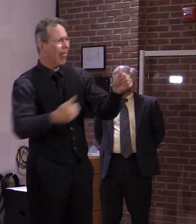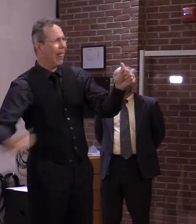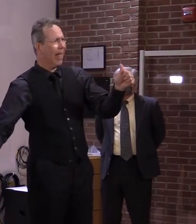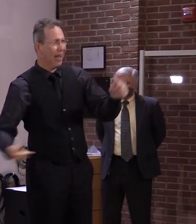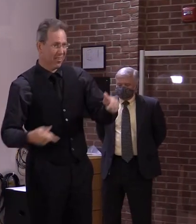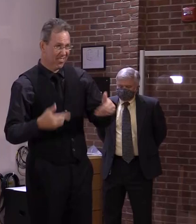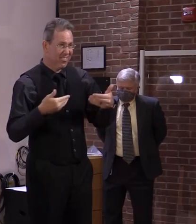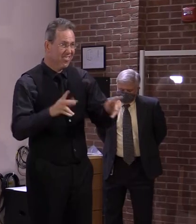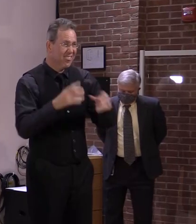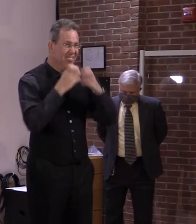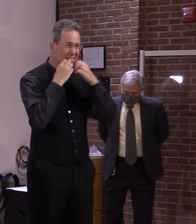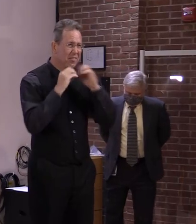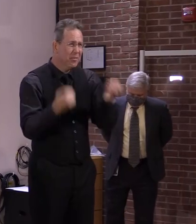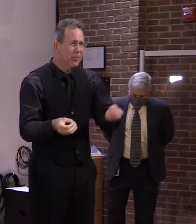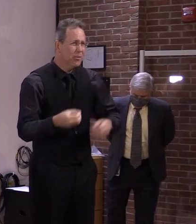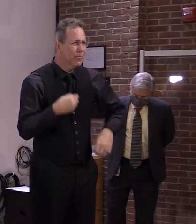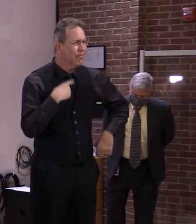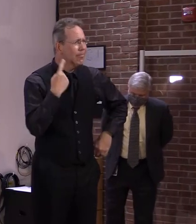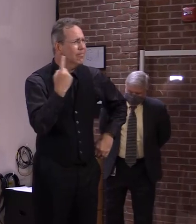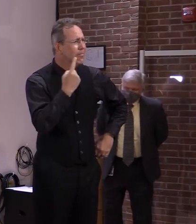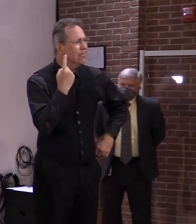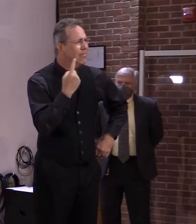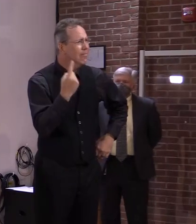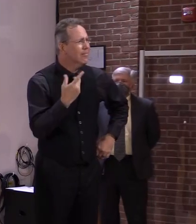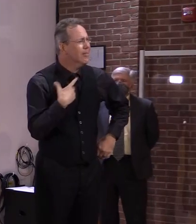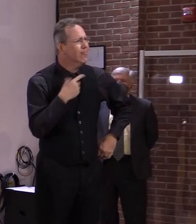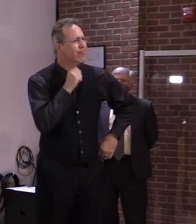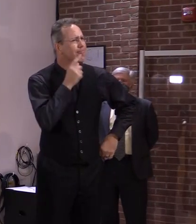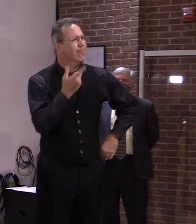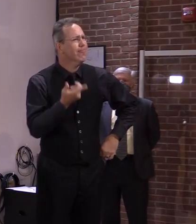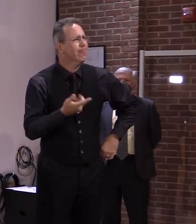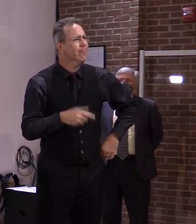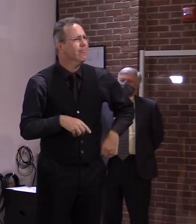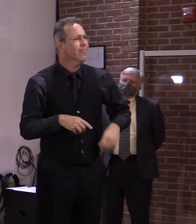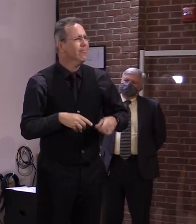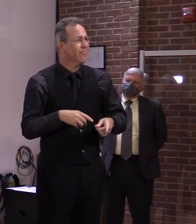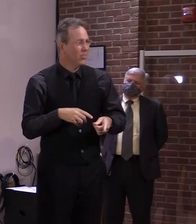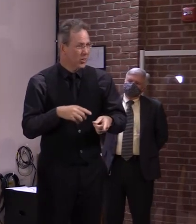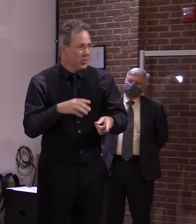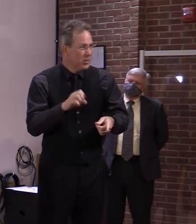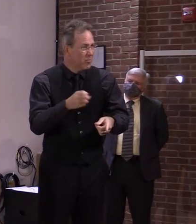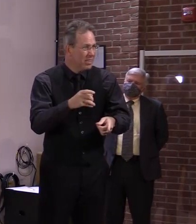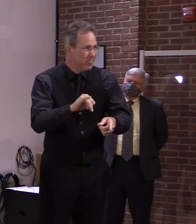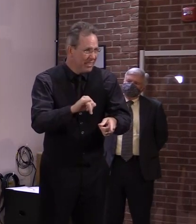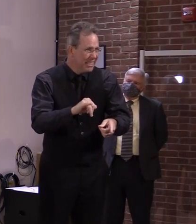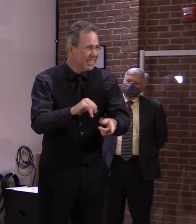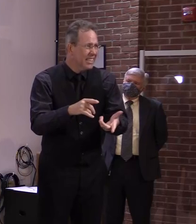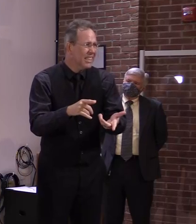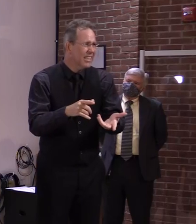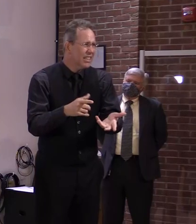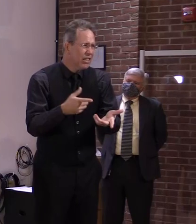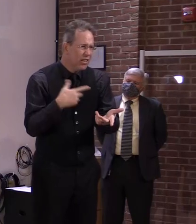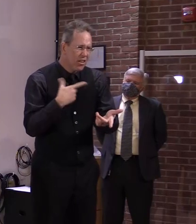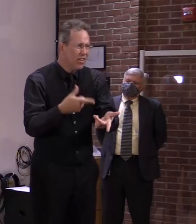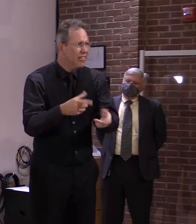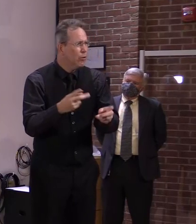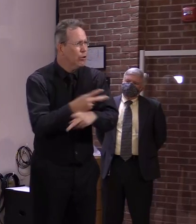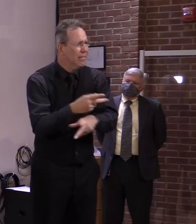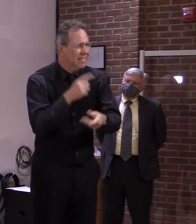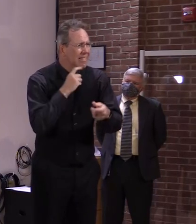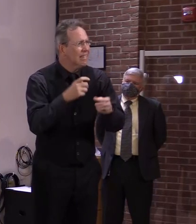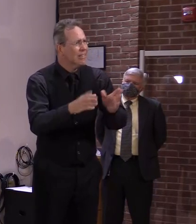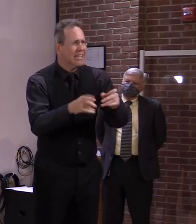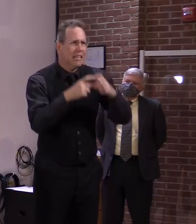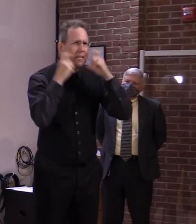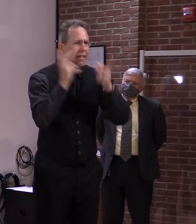this unmasking of those who are vaccinated. So keep that in mind. We're the number one state,